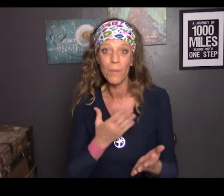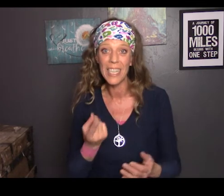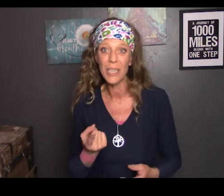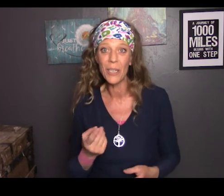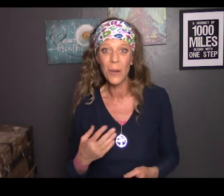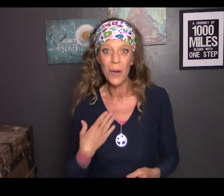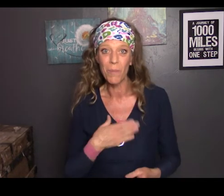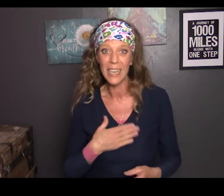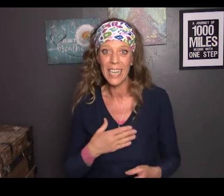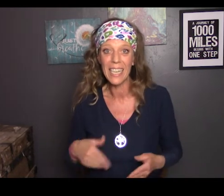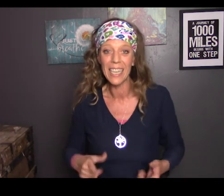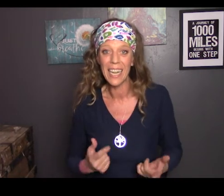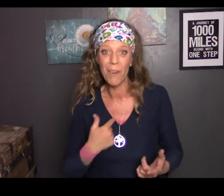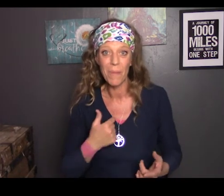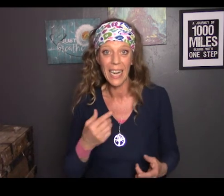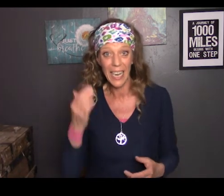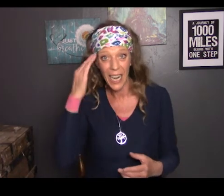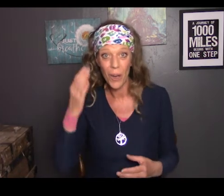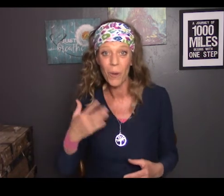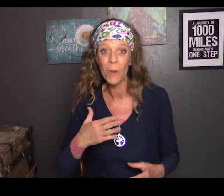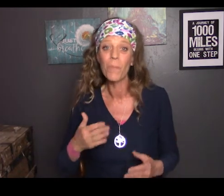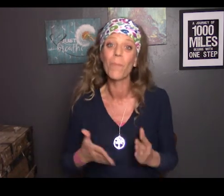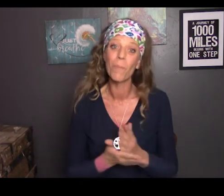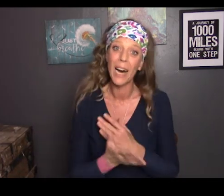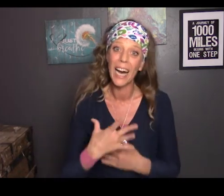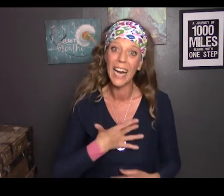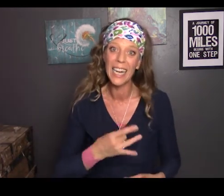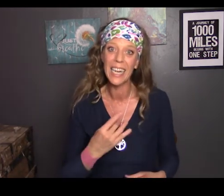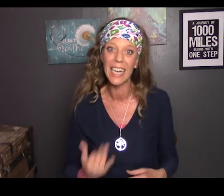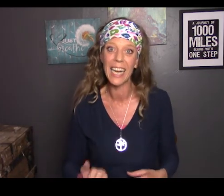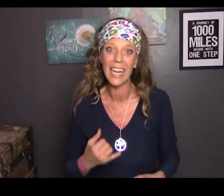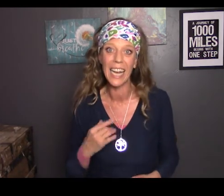you, please let me know by